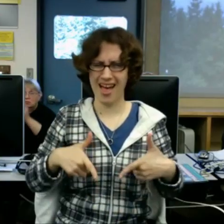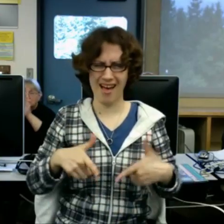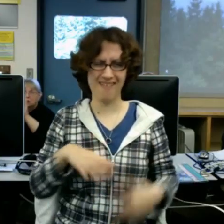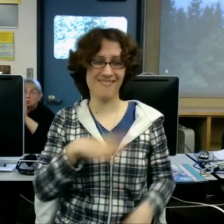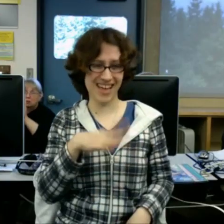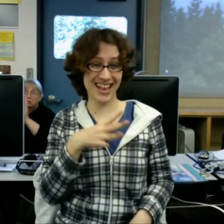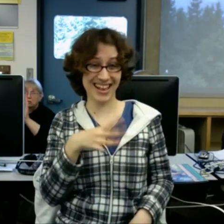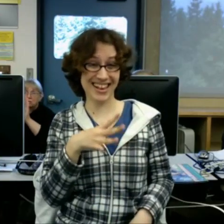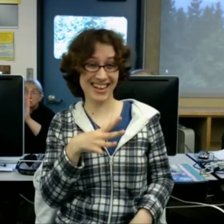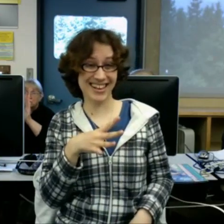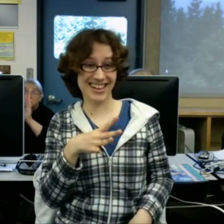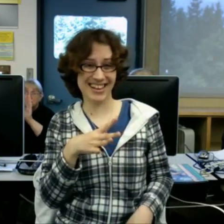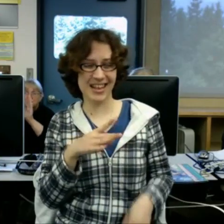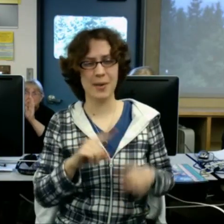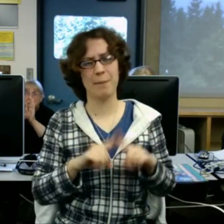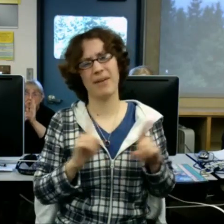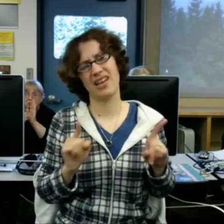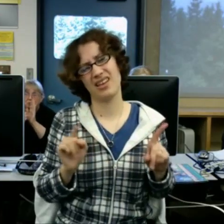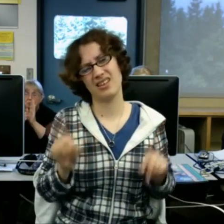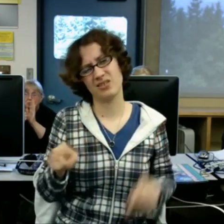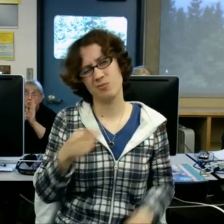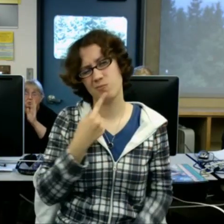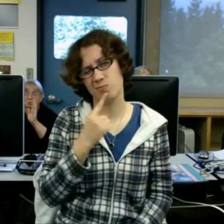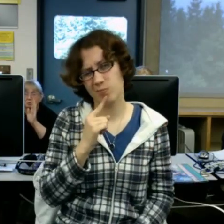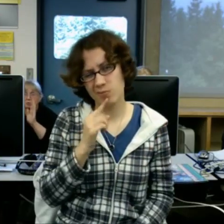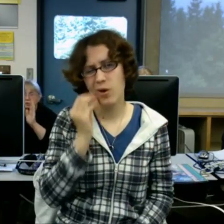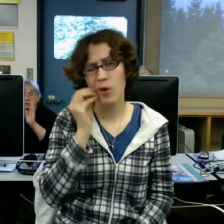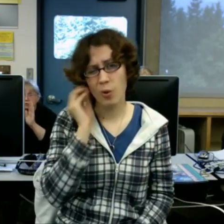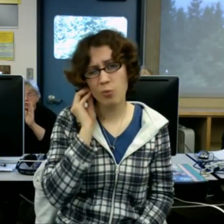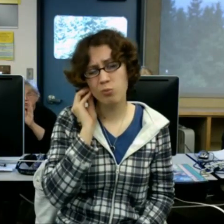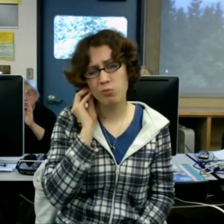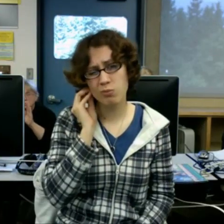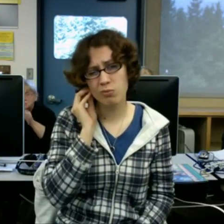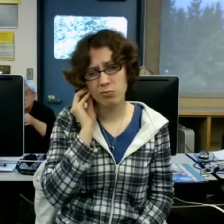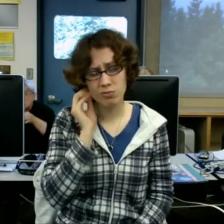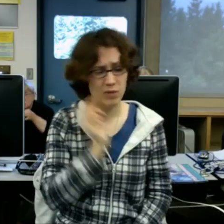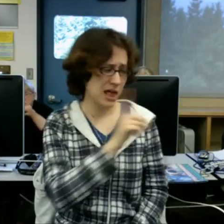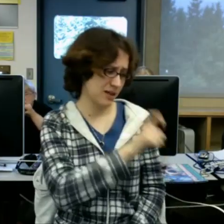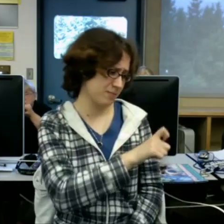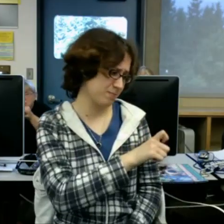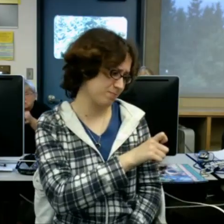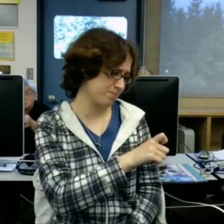and Beauty had a fancy life, but she missed home. So she asked the beast,